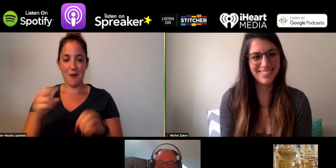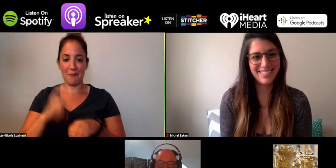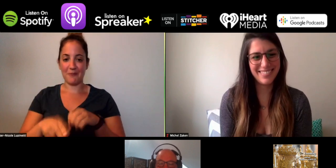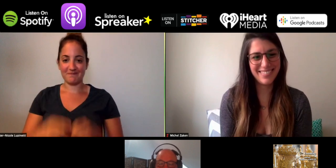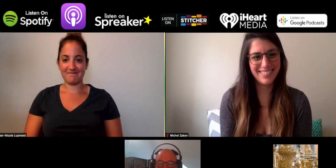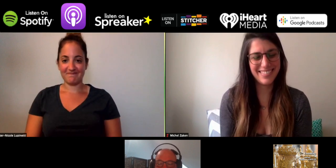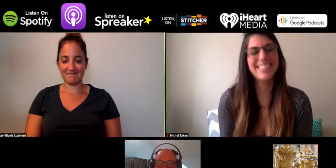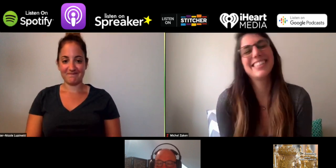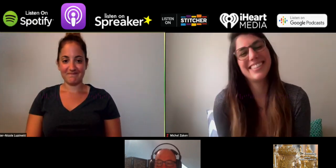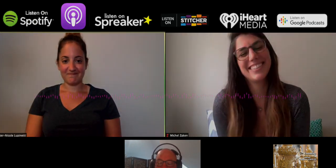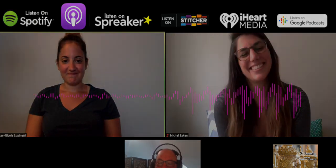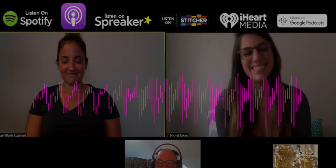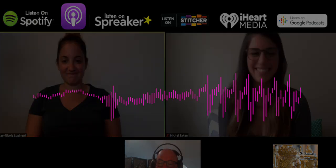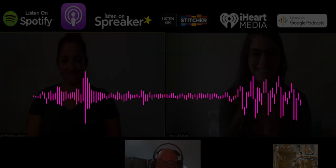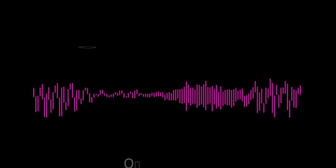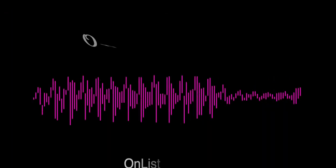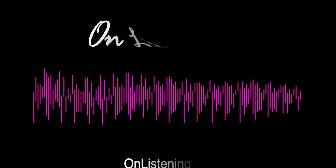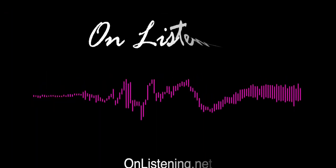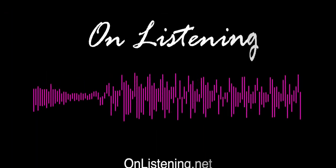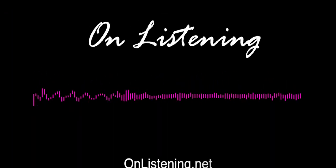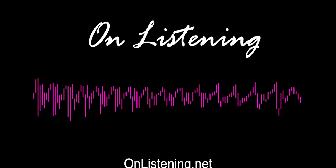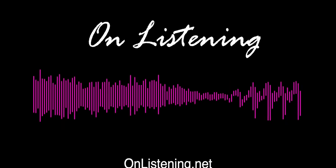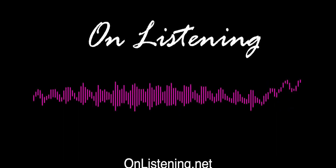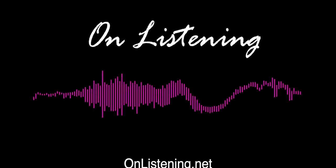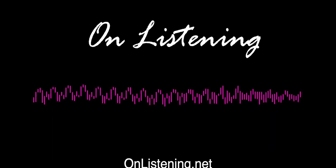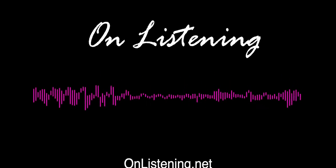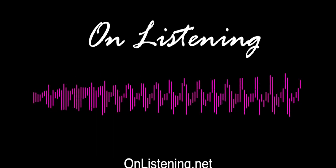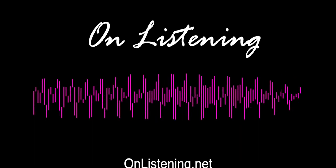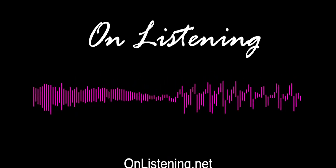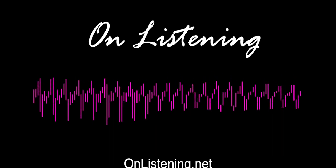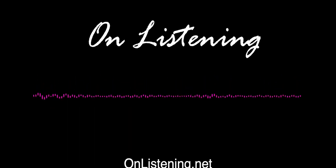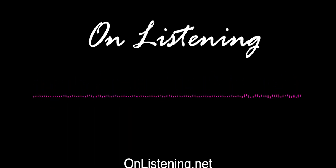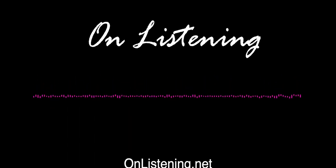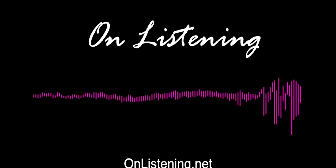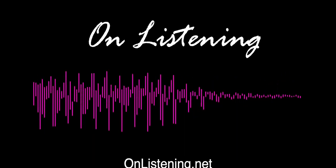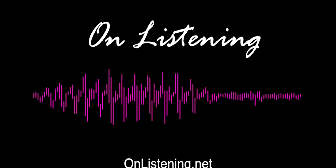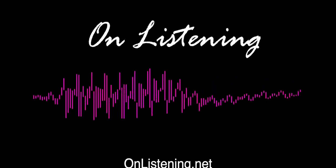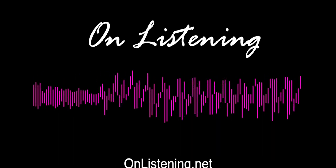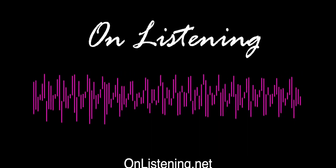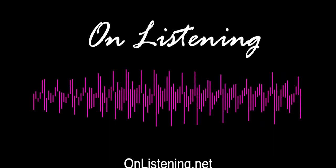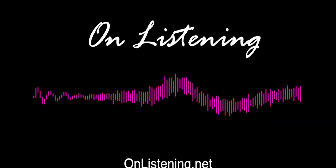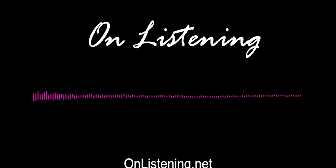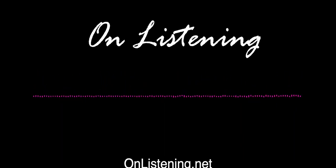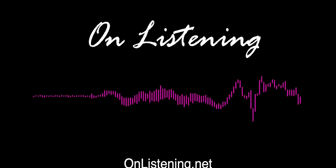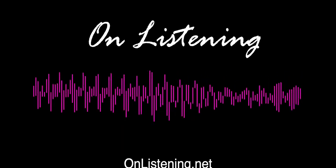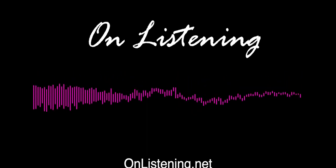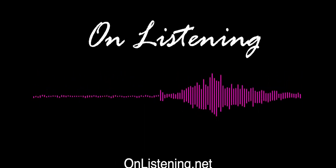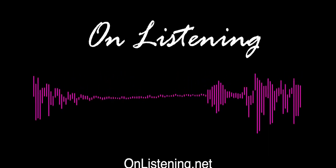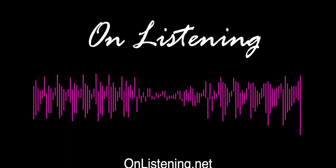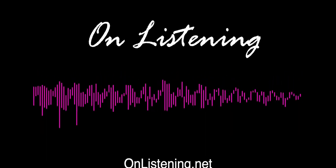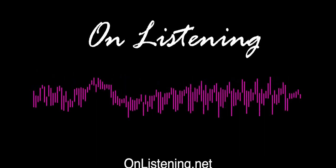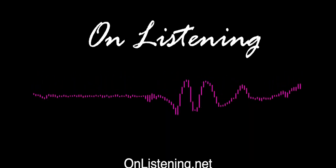no problem. And that concludes another episode from Season 2 of On Listening. Thank you for joining us.